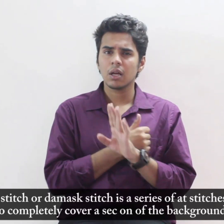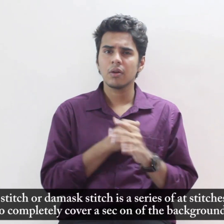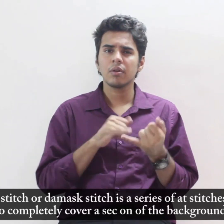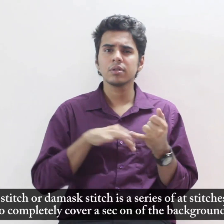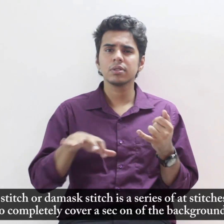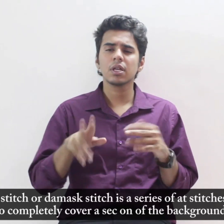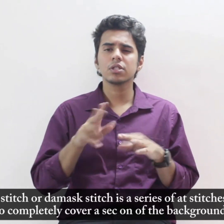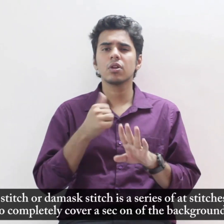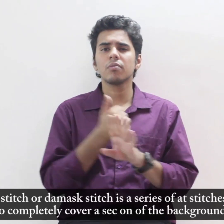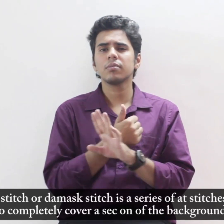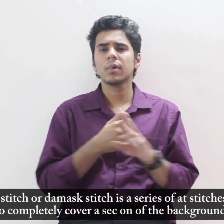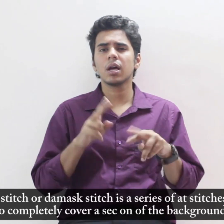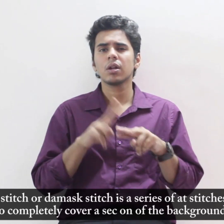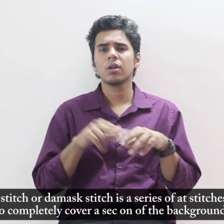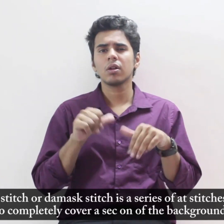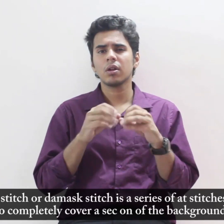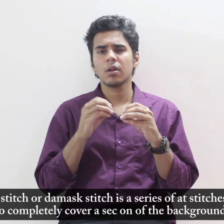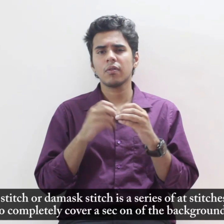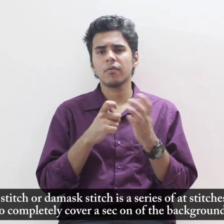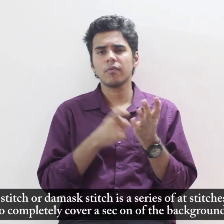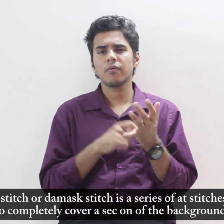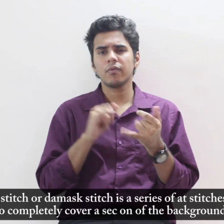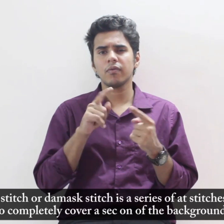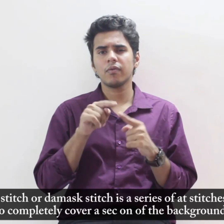sek on the background fabric.